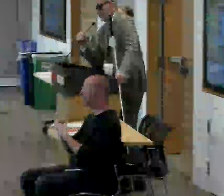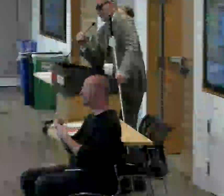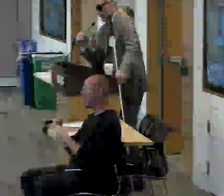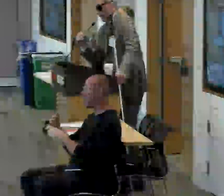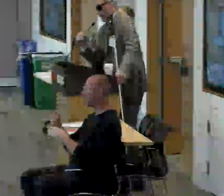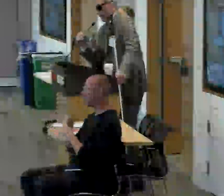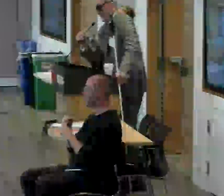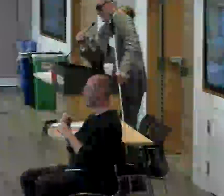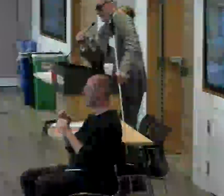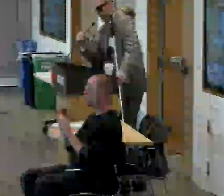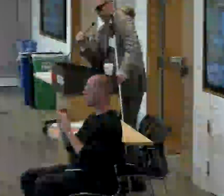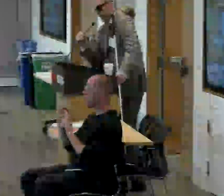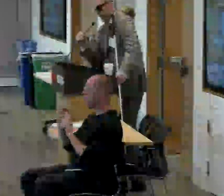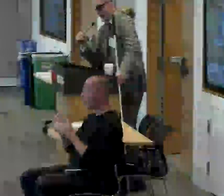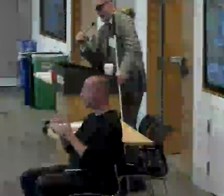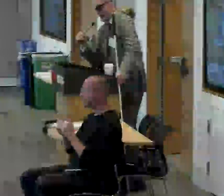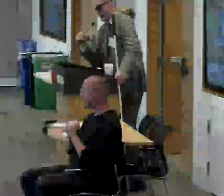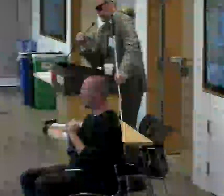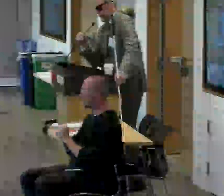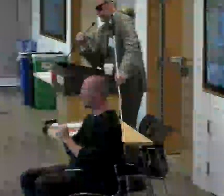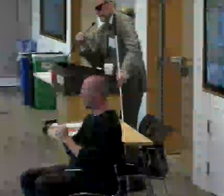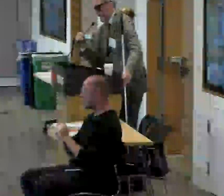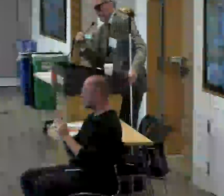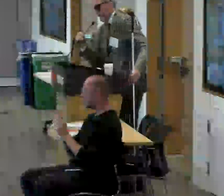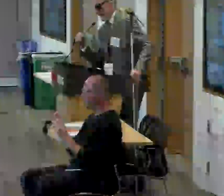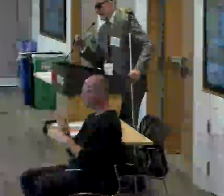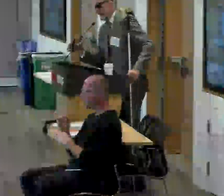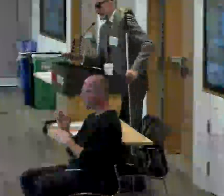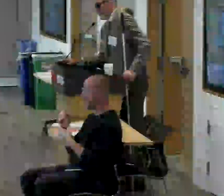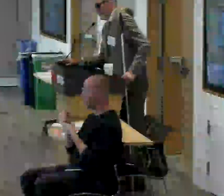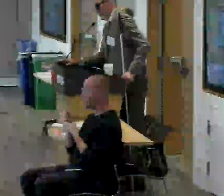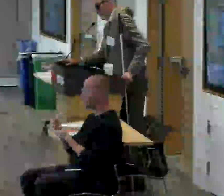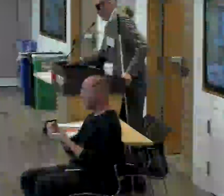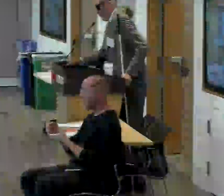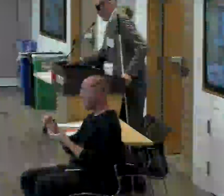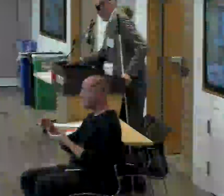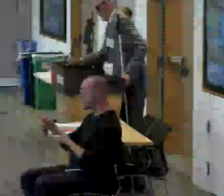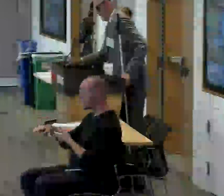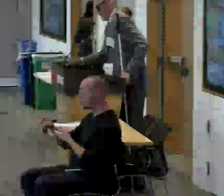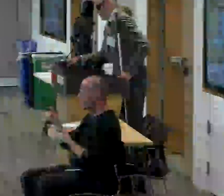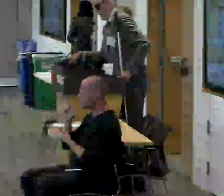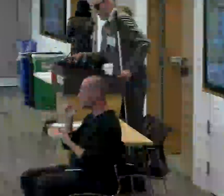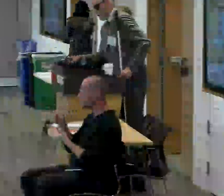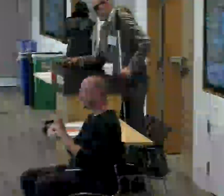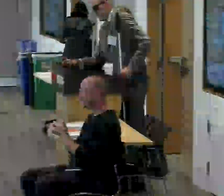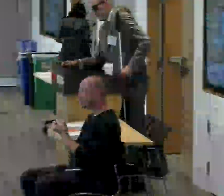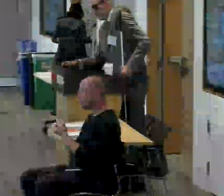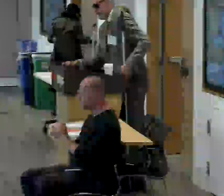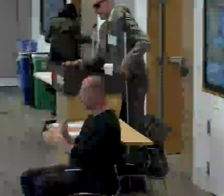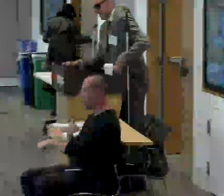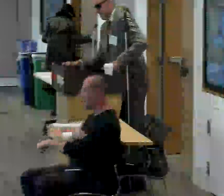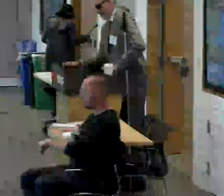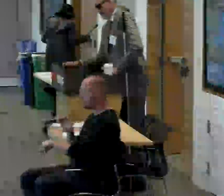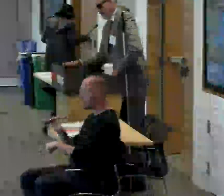to make sure that we're helping those who need the support and the empowerment to look at their financial